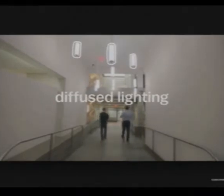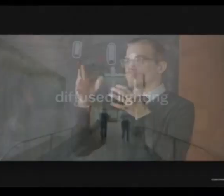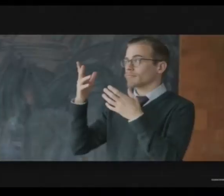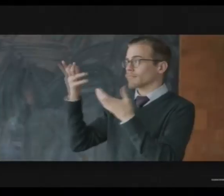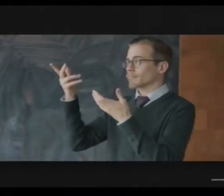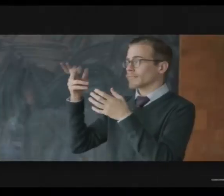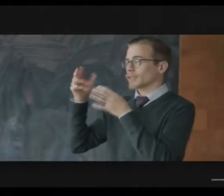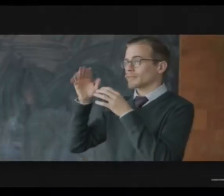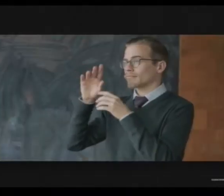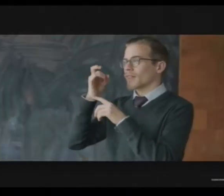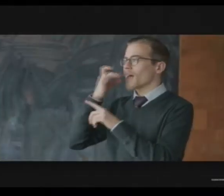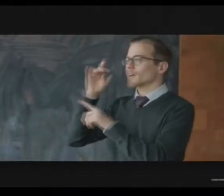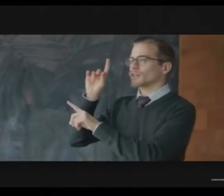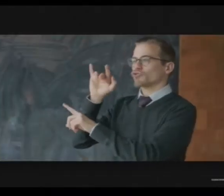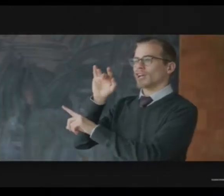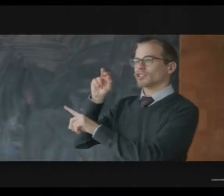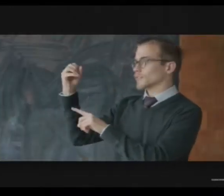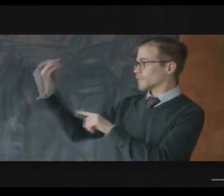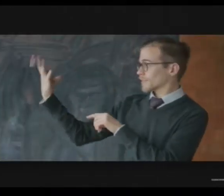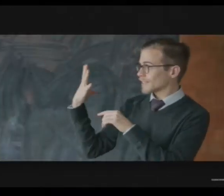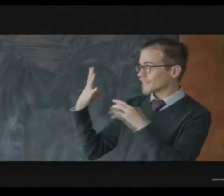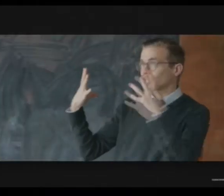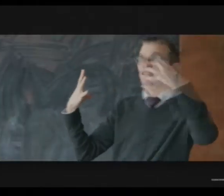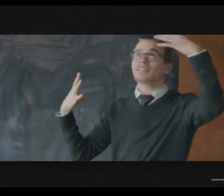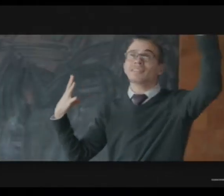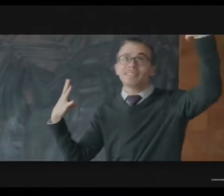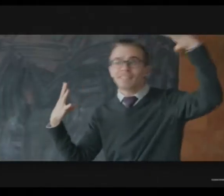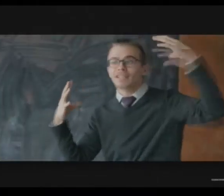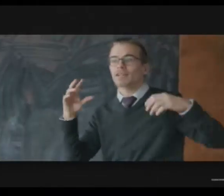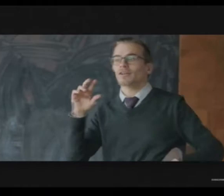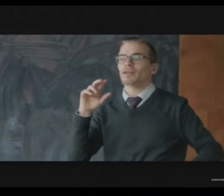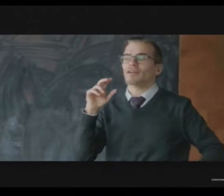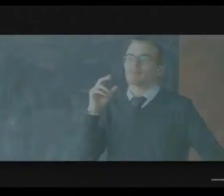lot of the lighting here is directional so that it can be aligned.